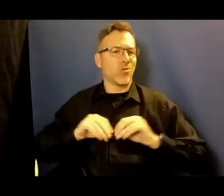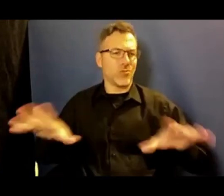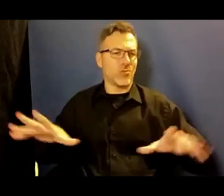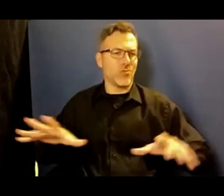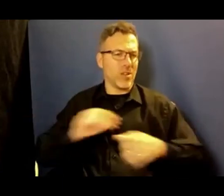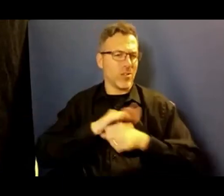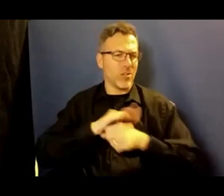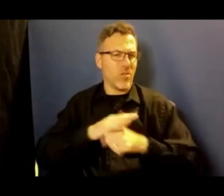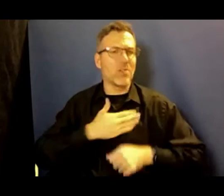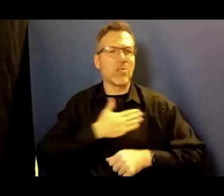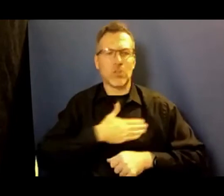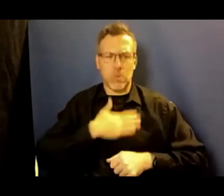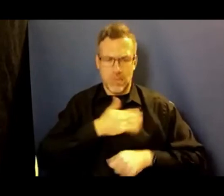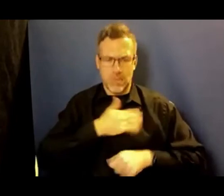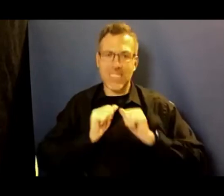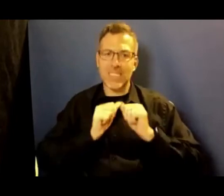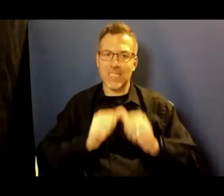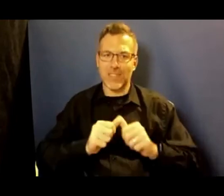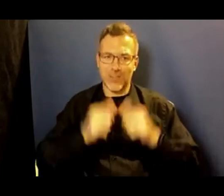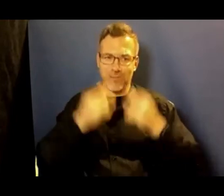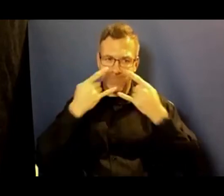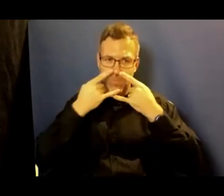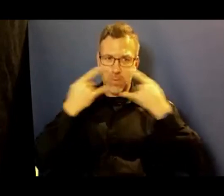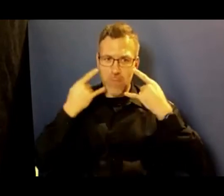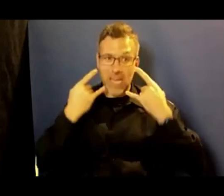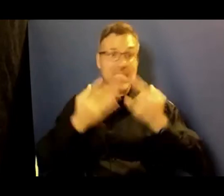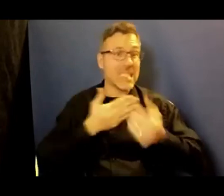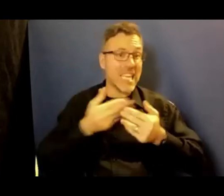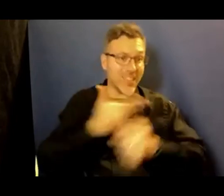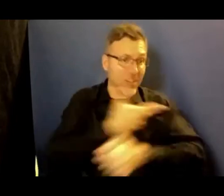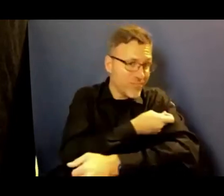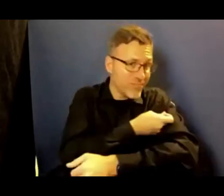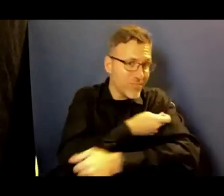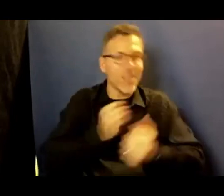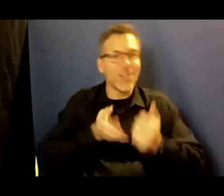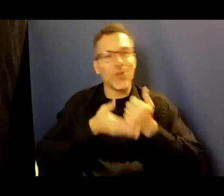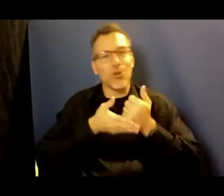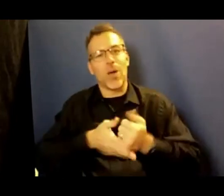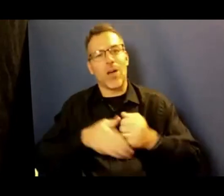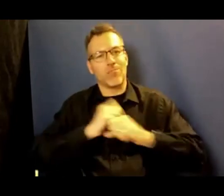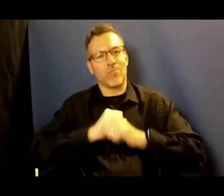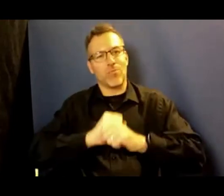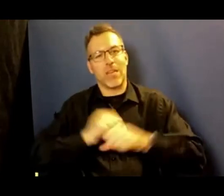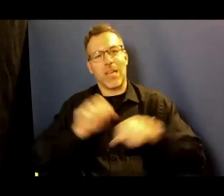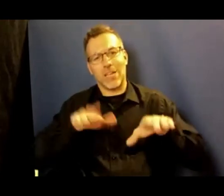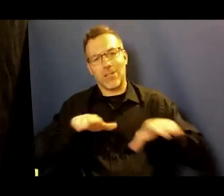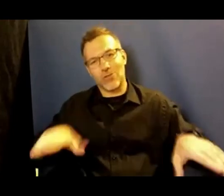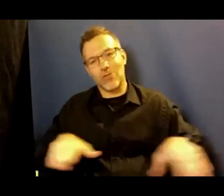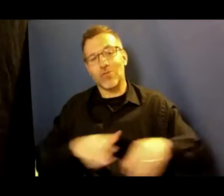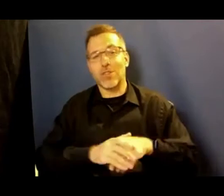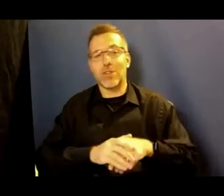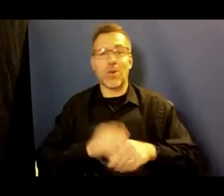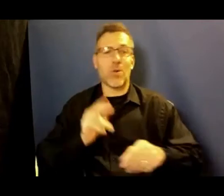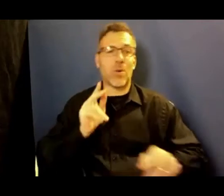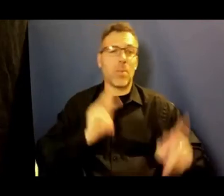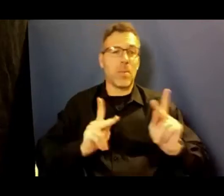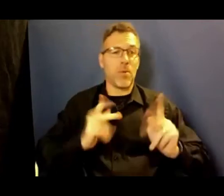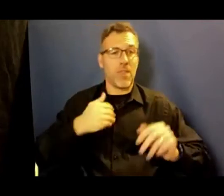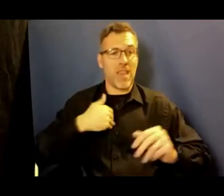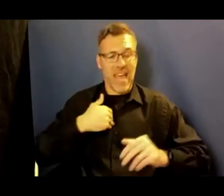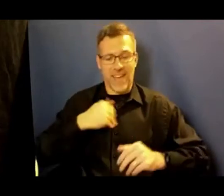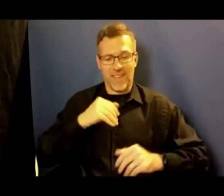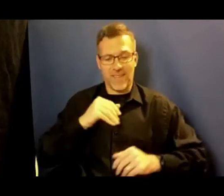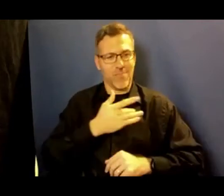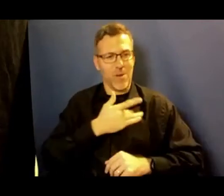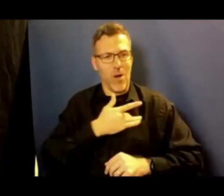you continue to wear the mask so that we can continue to protect those little kids and those that have had transplants or are incredibly old